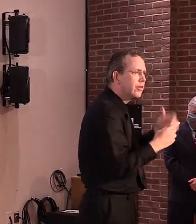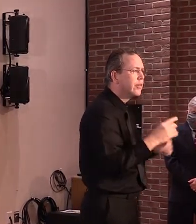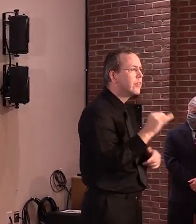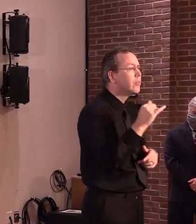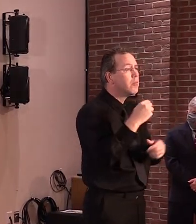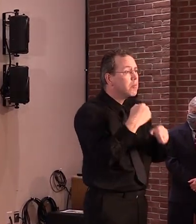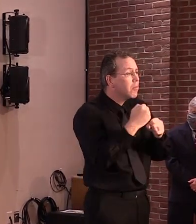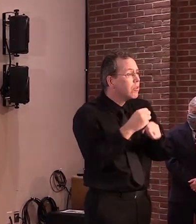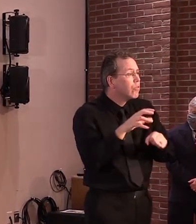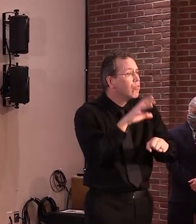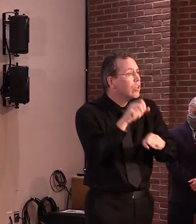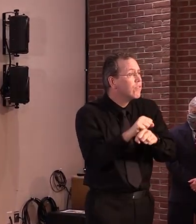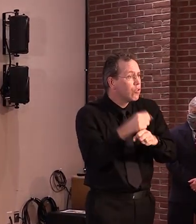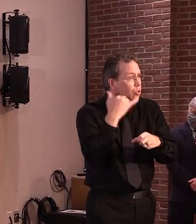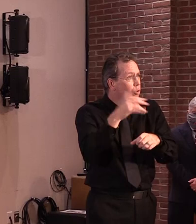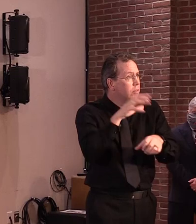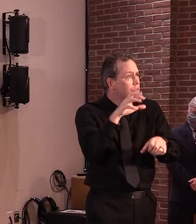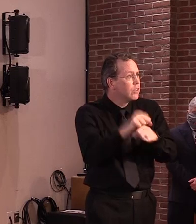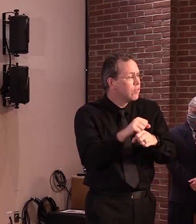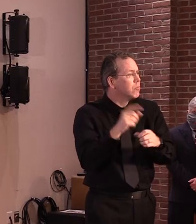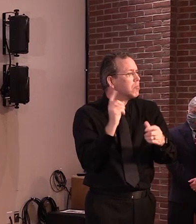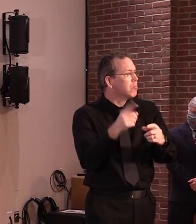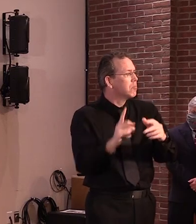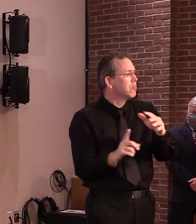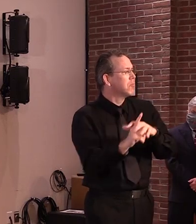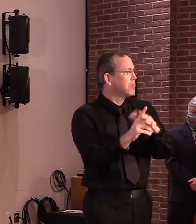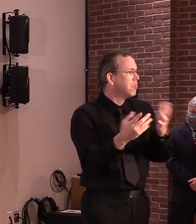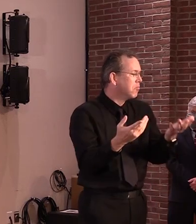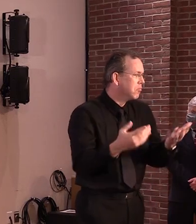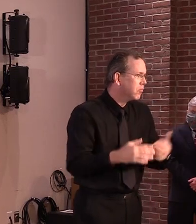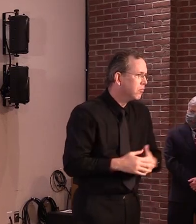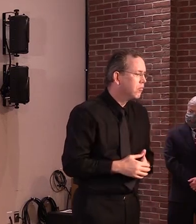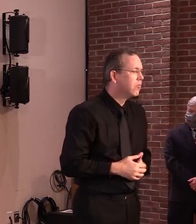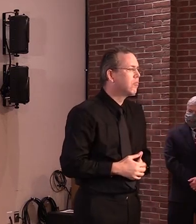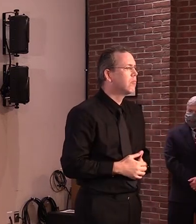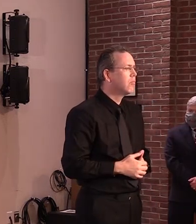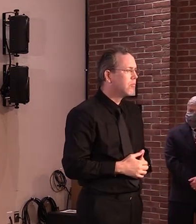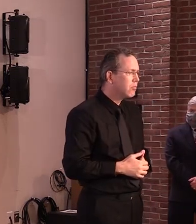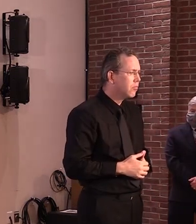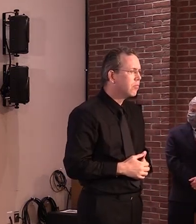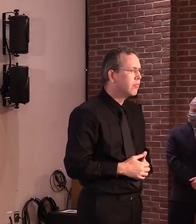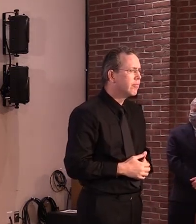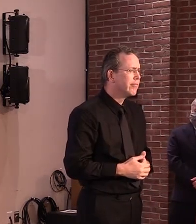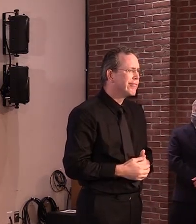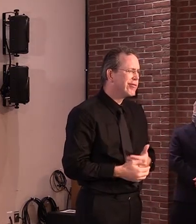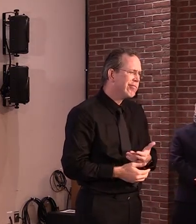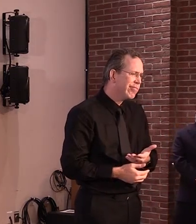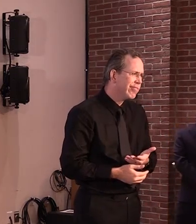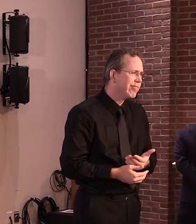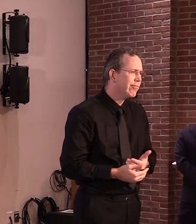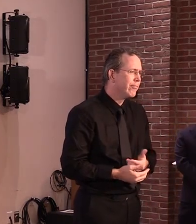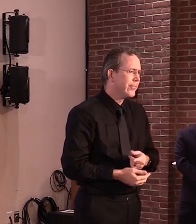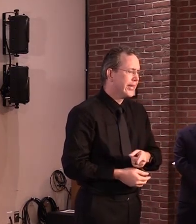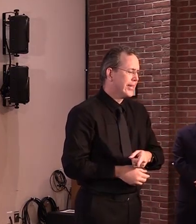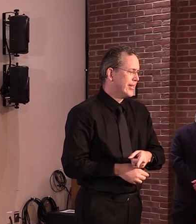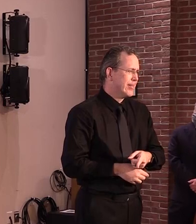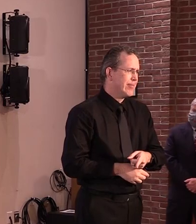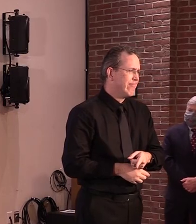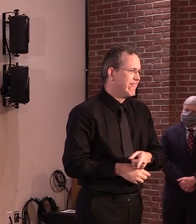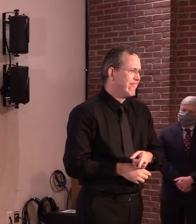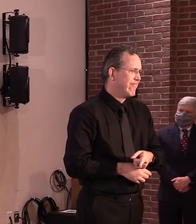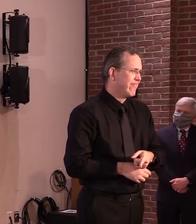Is there any way for the state to mitigate the burden of this in any, for the restaurants, that they have to do this sort of extra step that other businesses